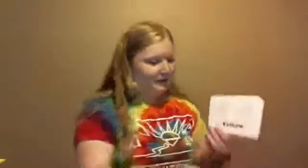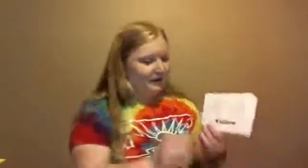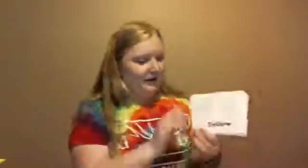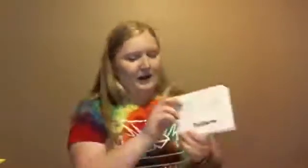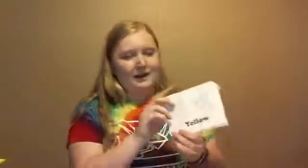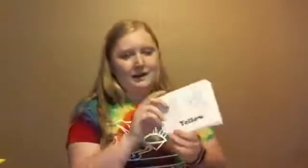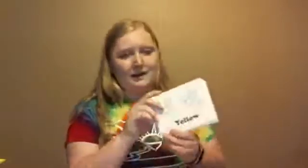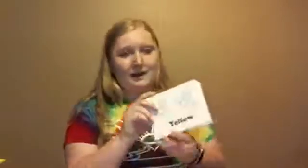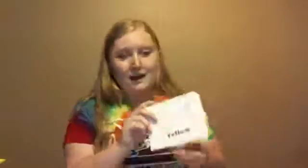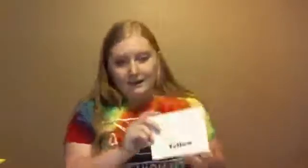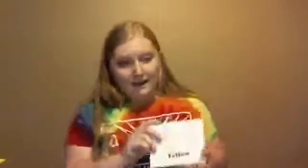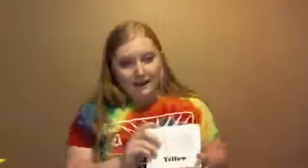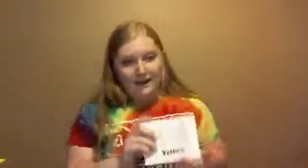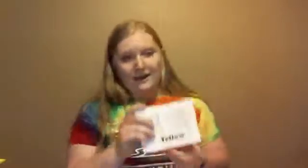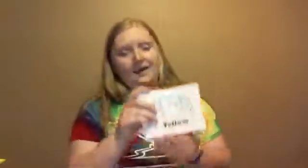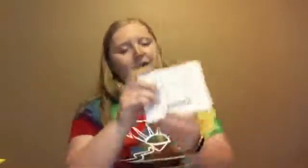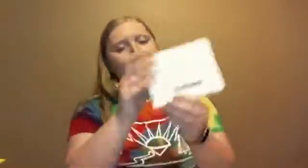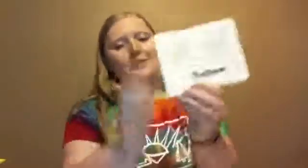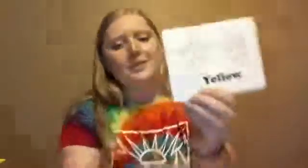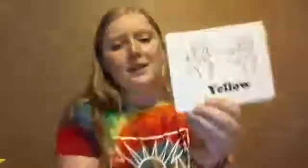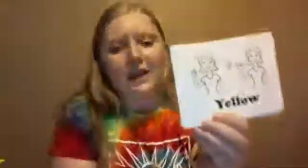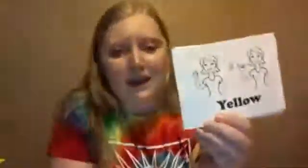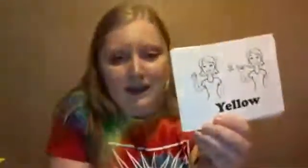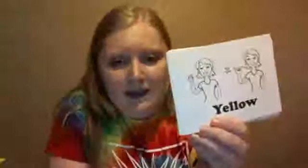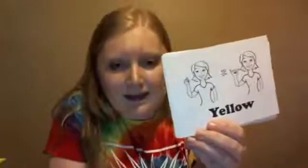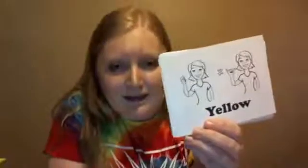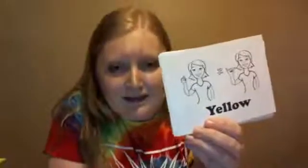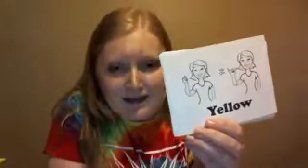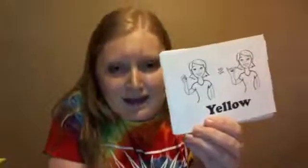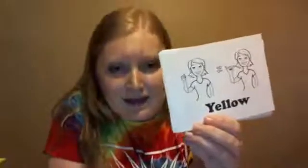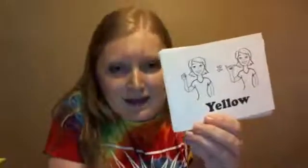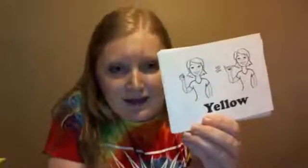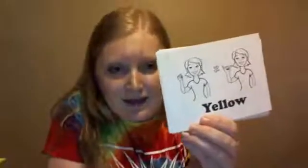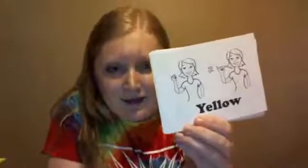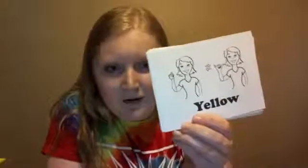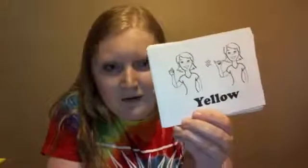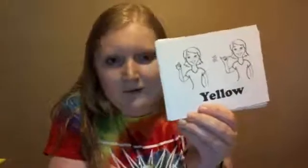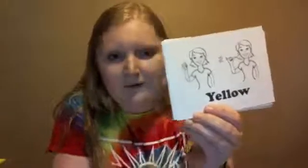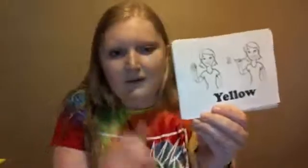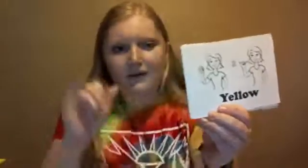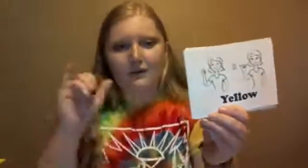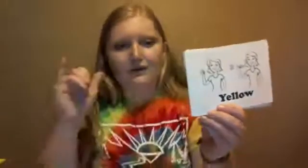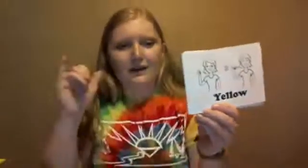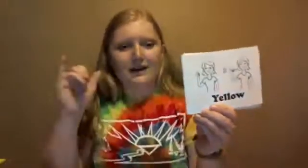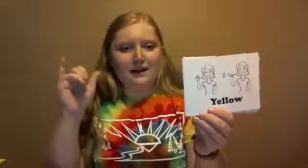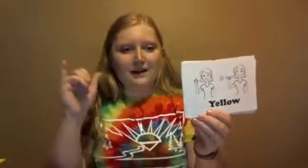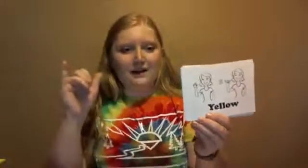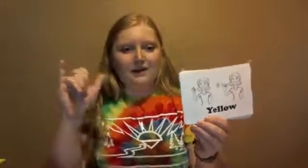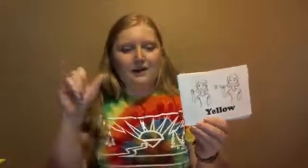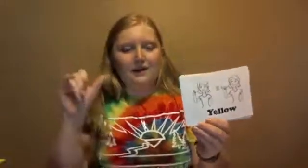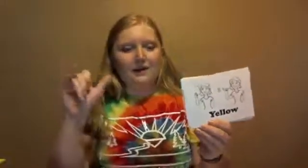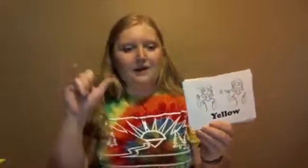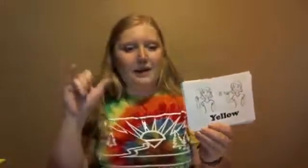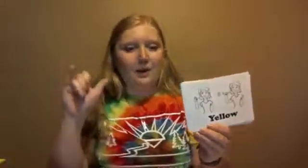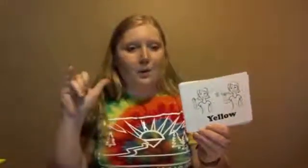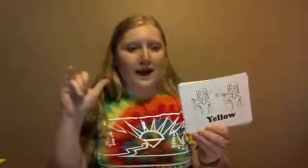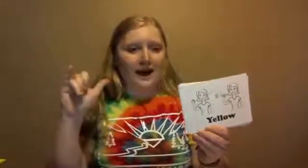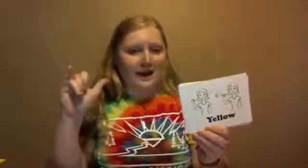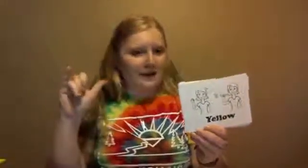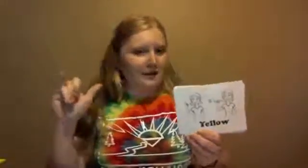All right, and our next color is yellow. So for yellow, you make a Y, if you